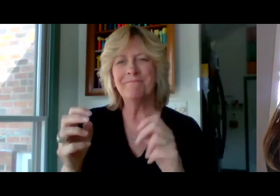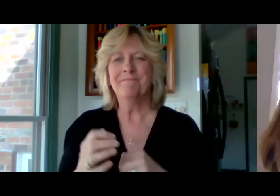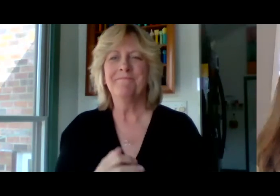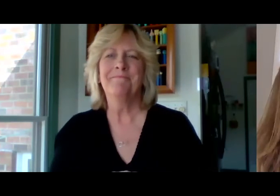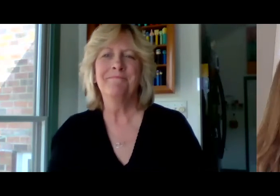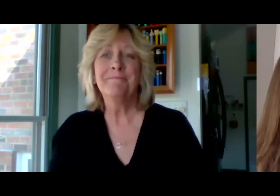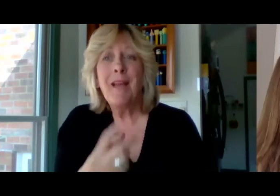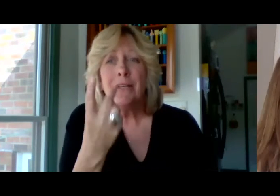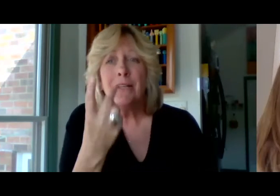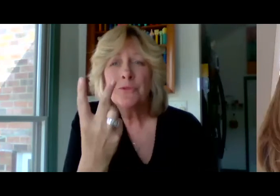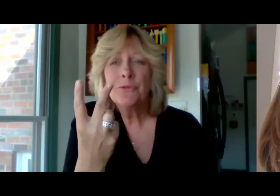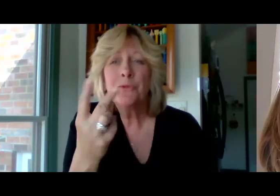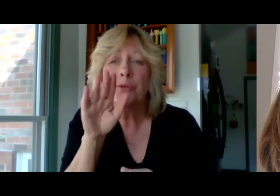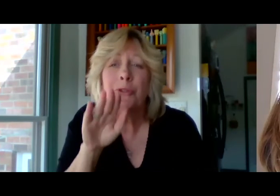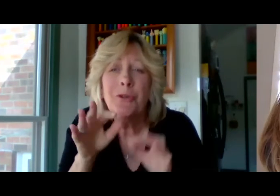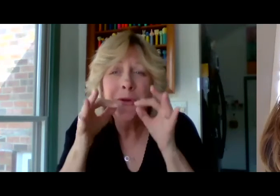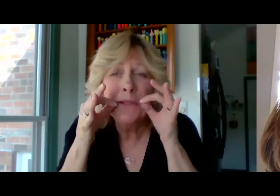and 2 little kittens